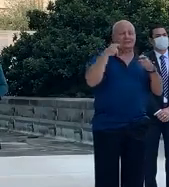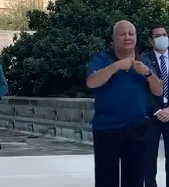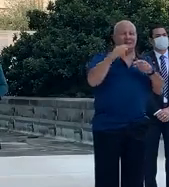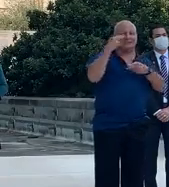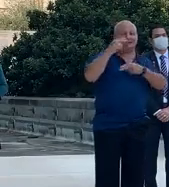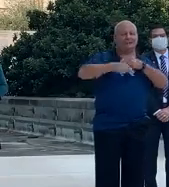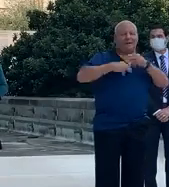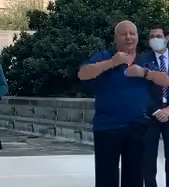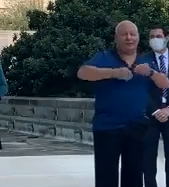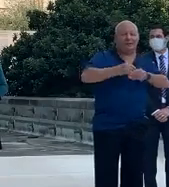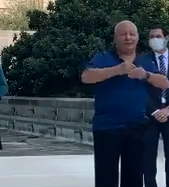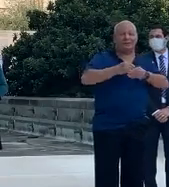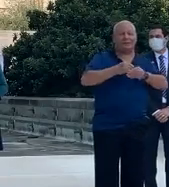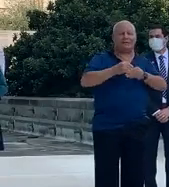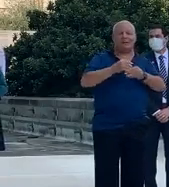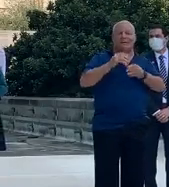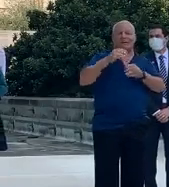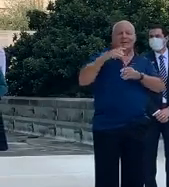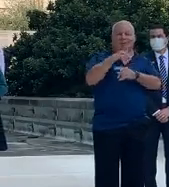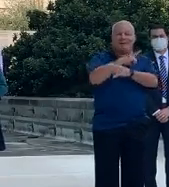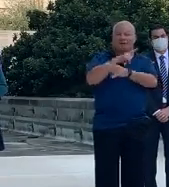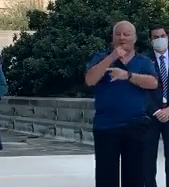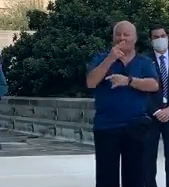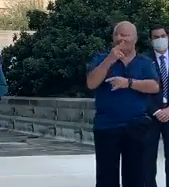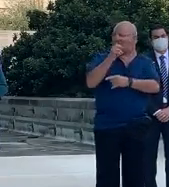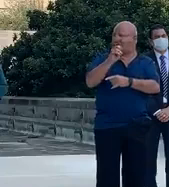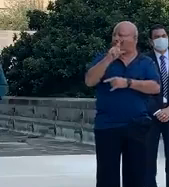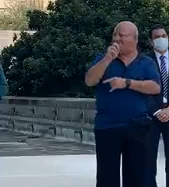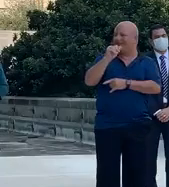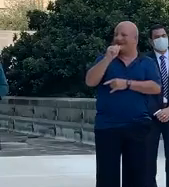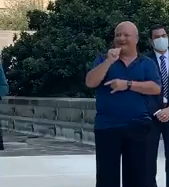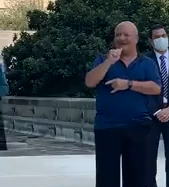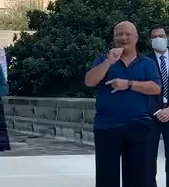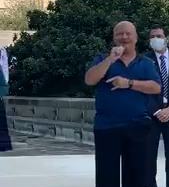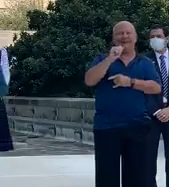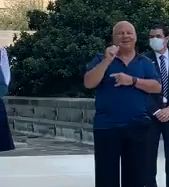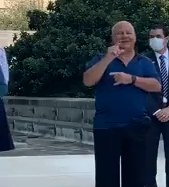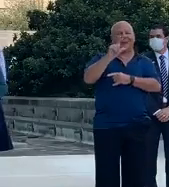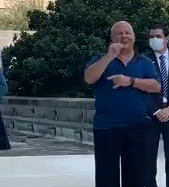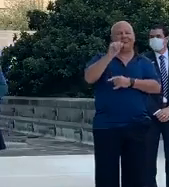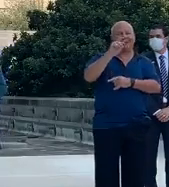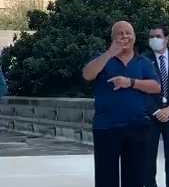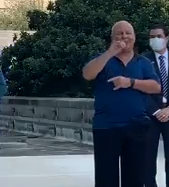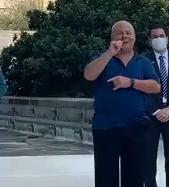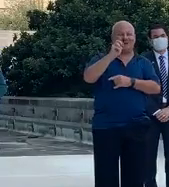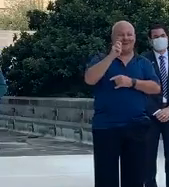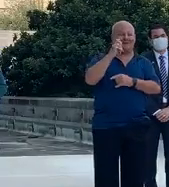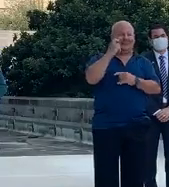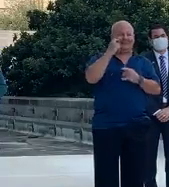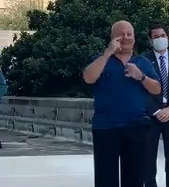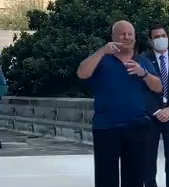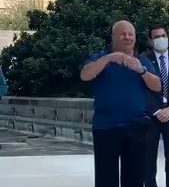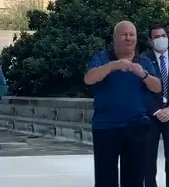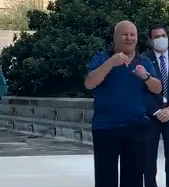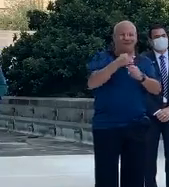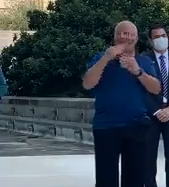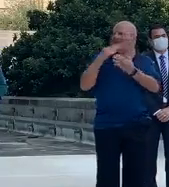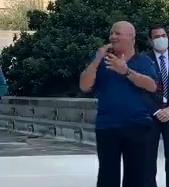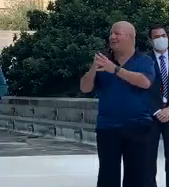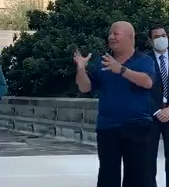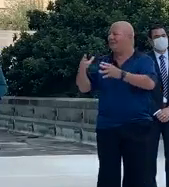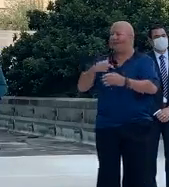Moreno has just joined us. Thank you so much, Councilwoman. I miss seeing you, love seeing you. I really do. We've been working so